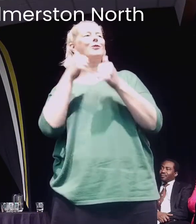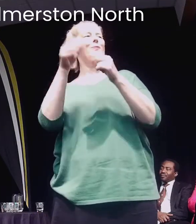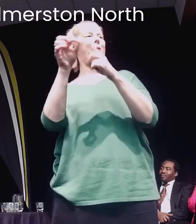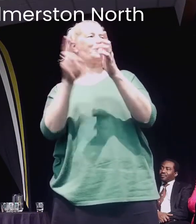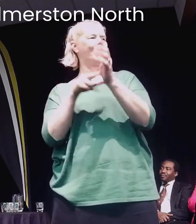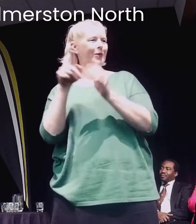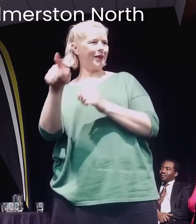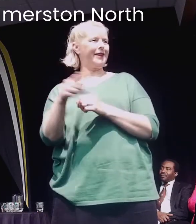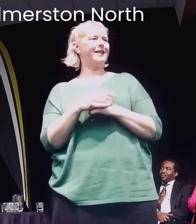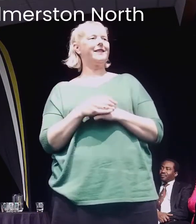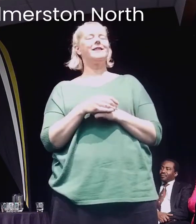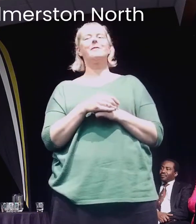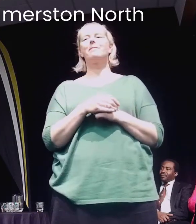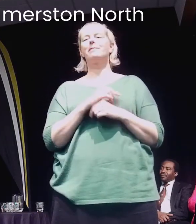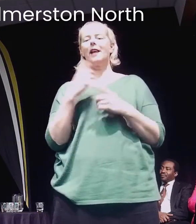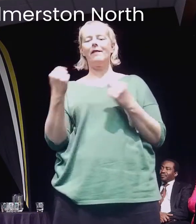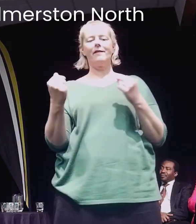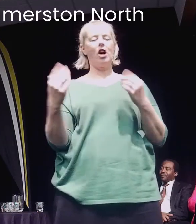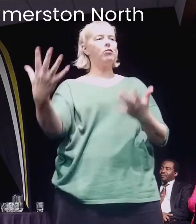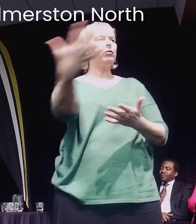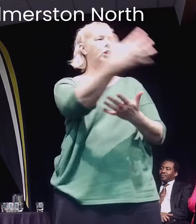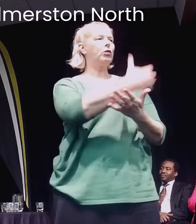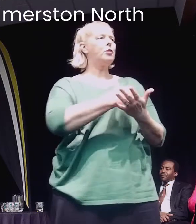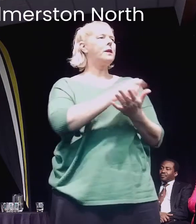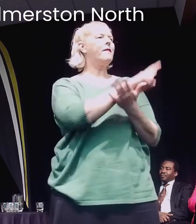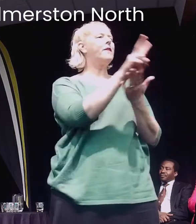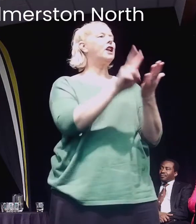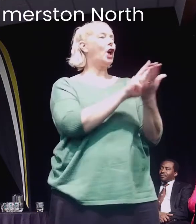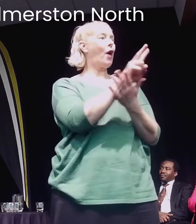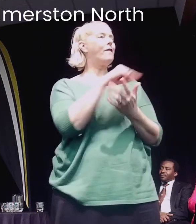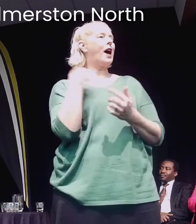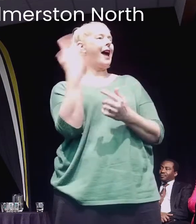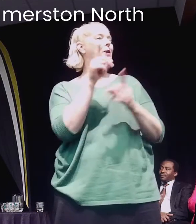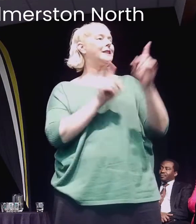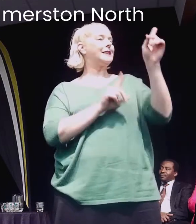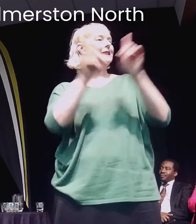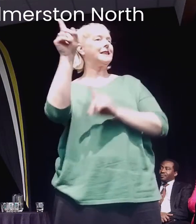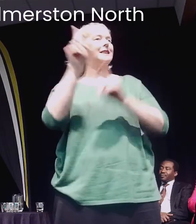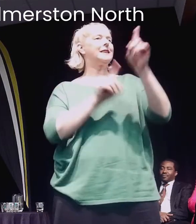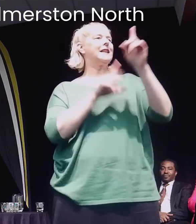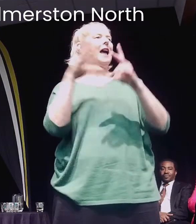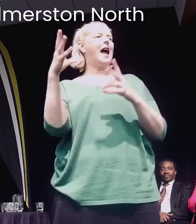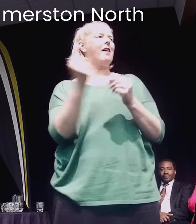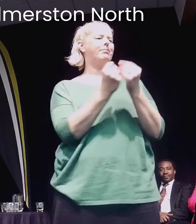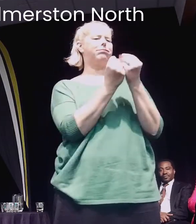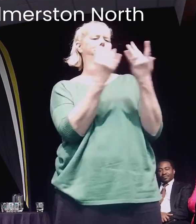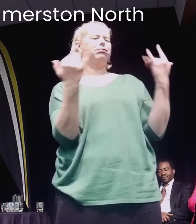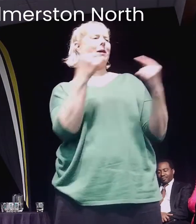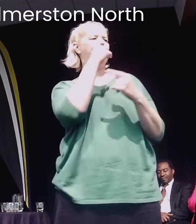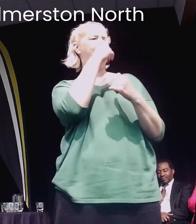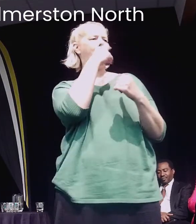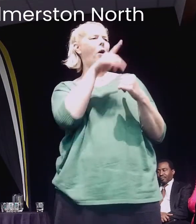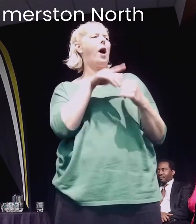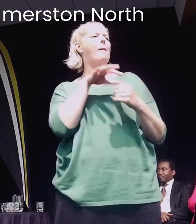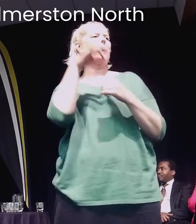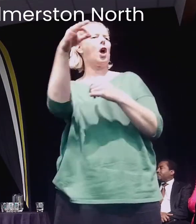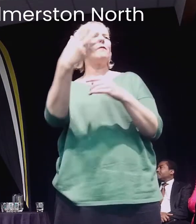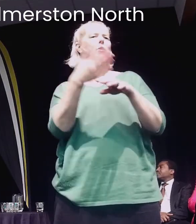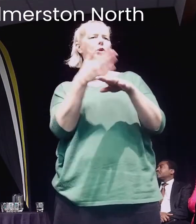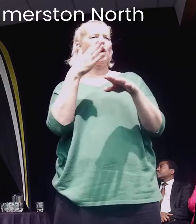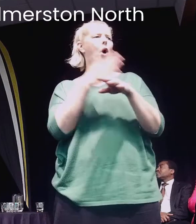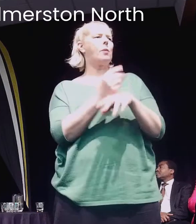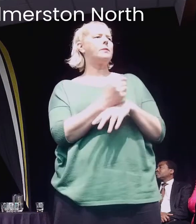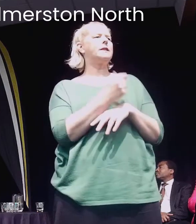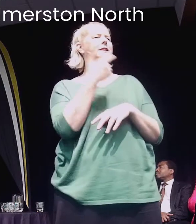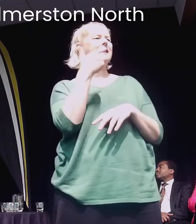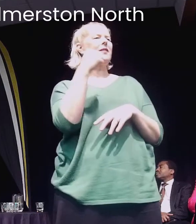city had 120,000 views on YouTube, 720 applicants for 40 jobs. Now, we haven't seen that sort of